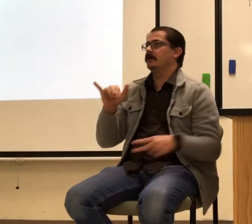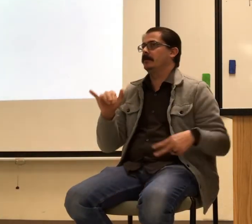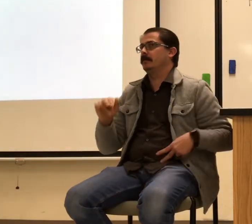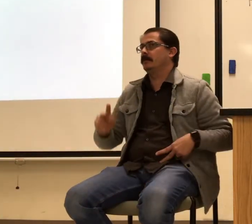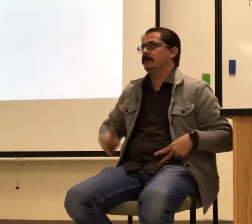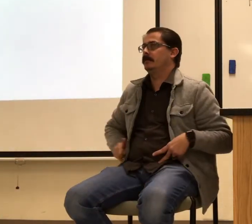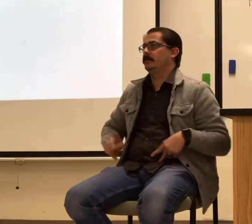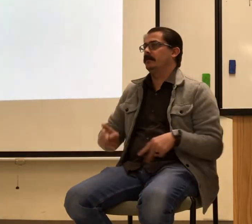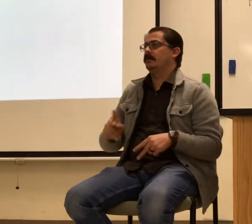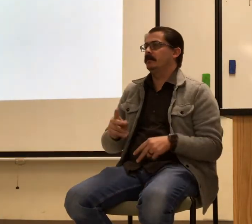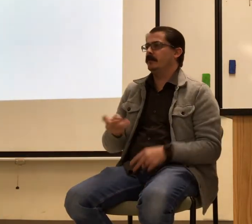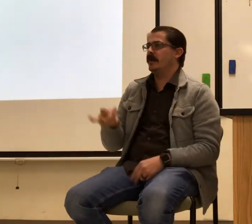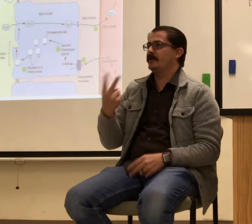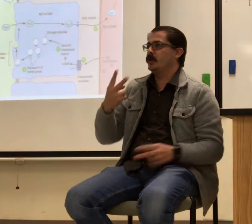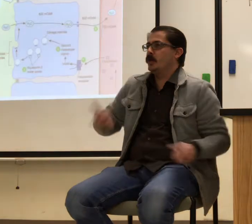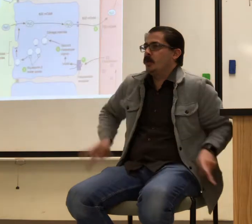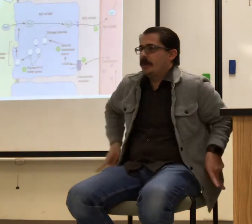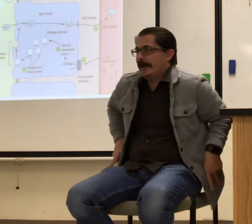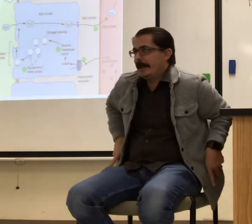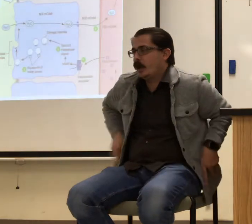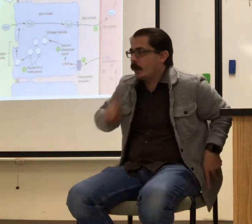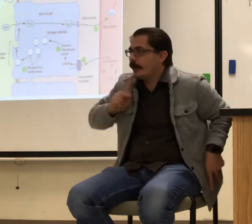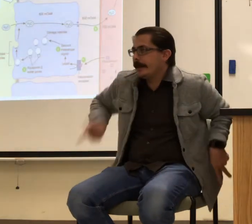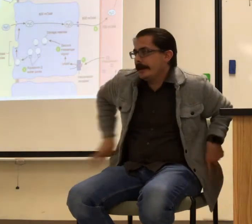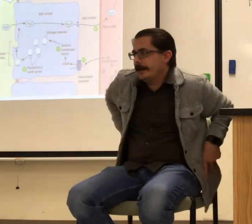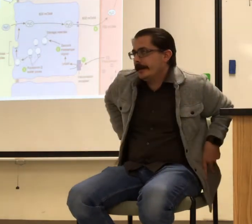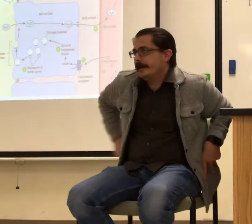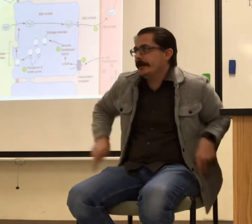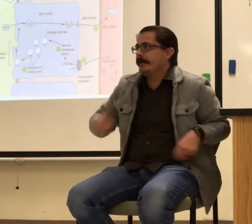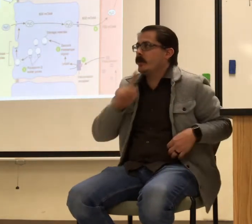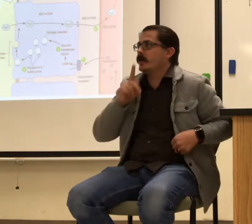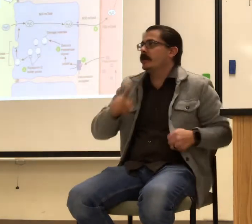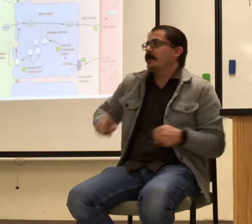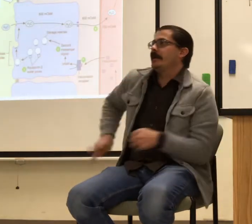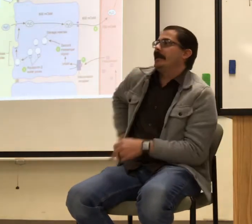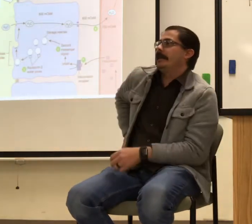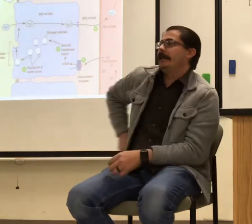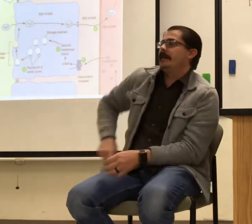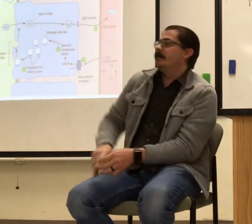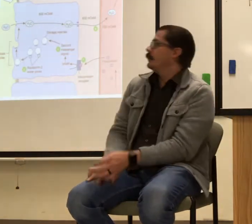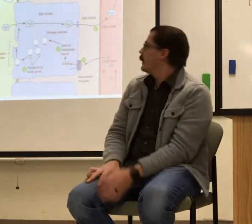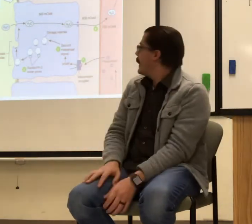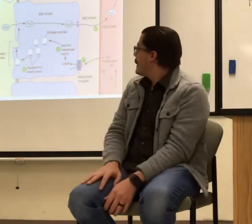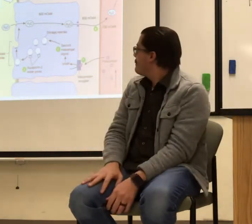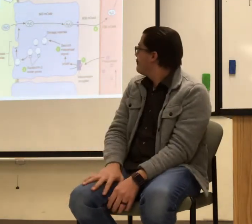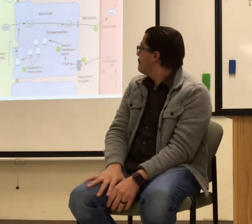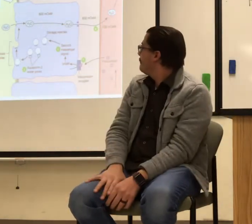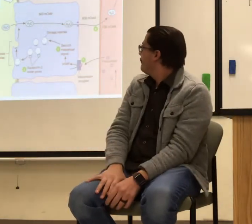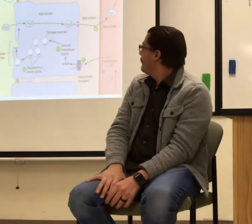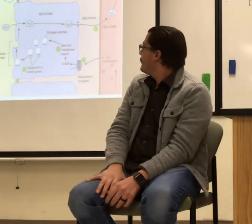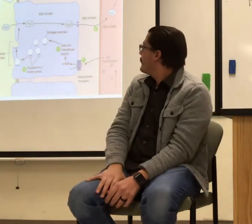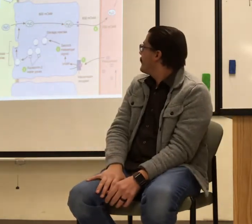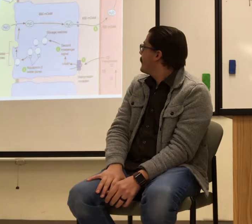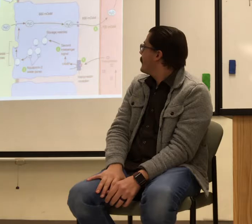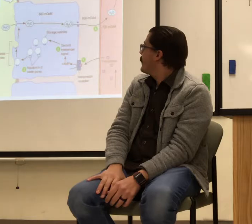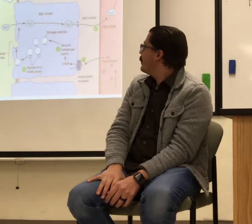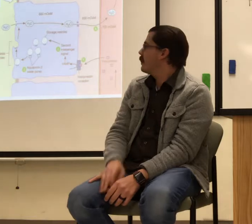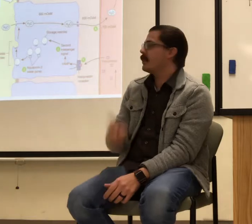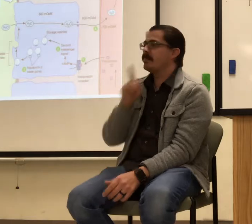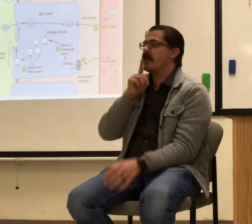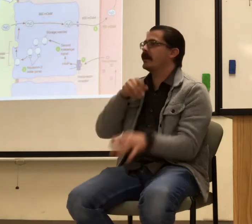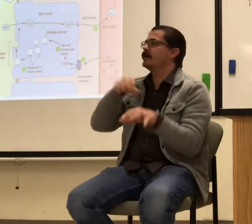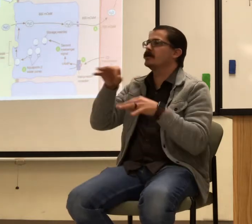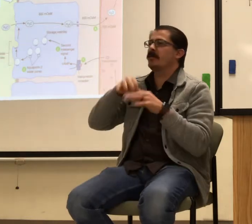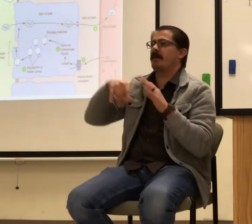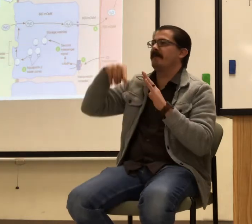Let's give you a picture of that shown here. Well, I'm not going to describe the events in detail here. That's more for later